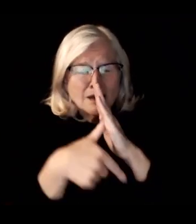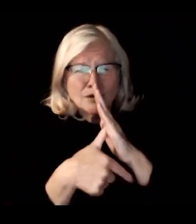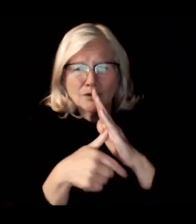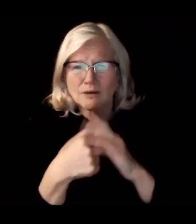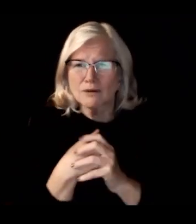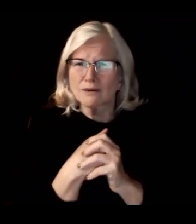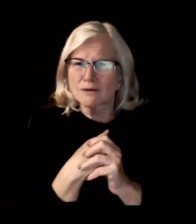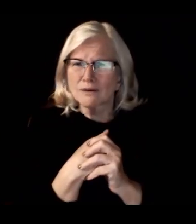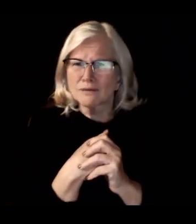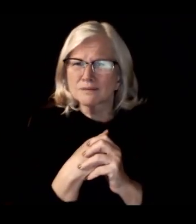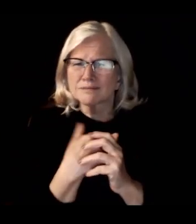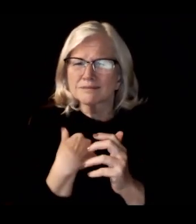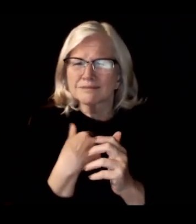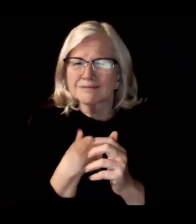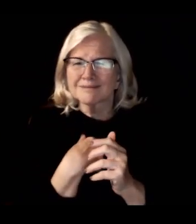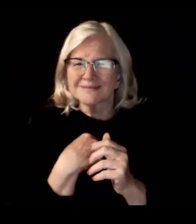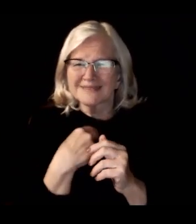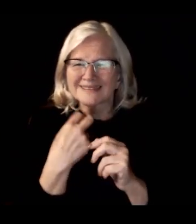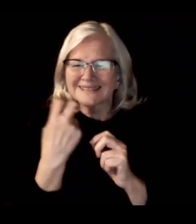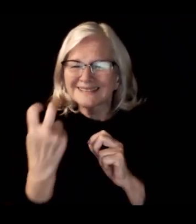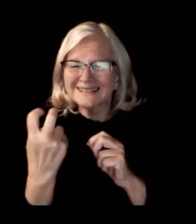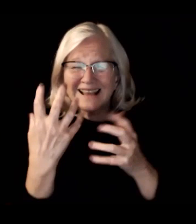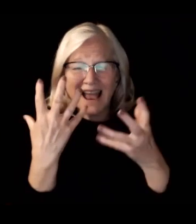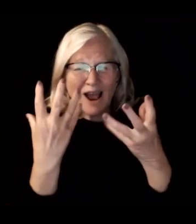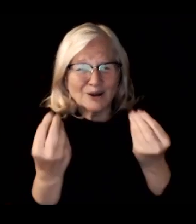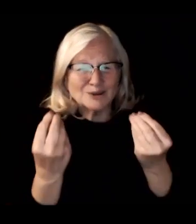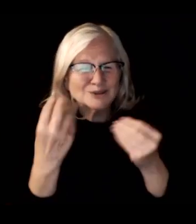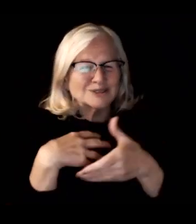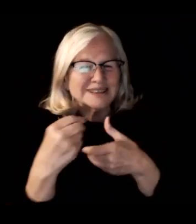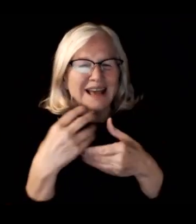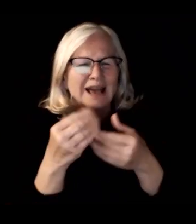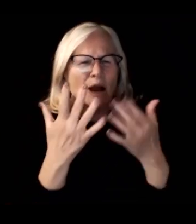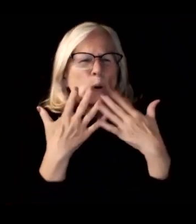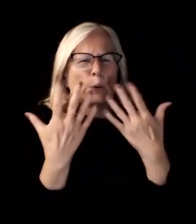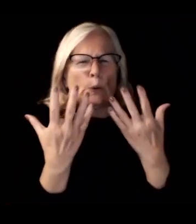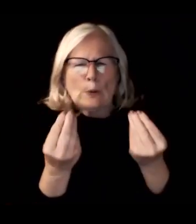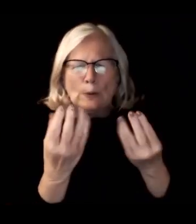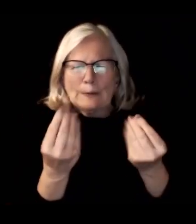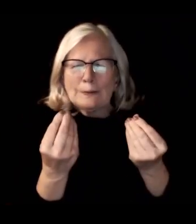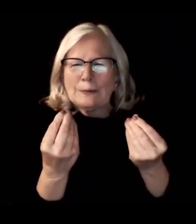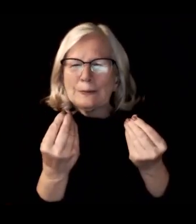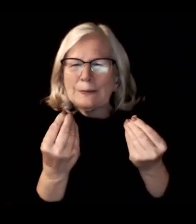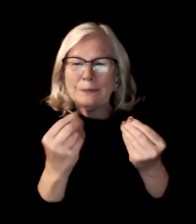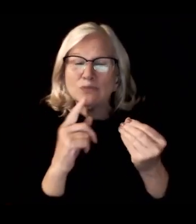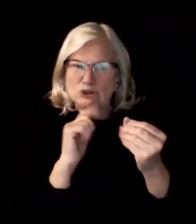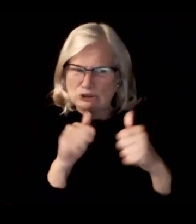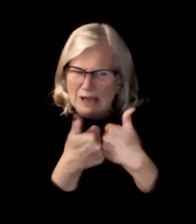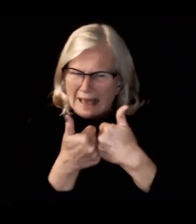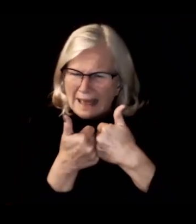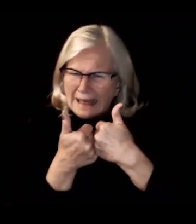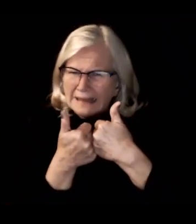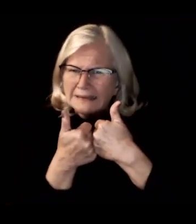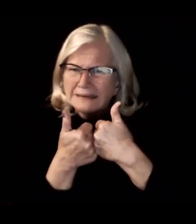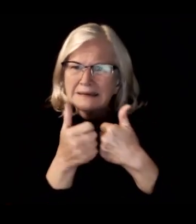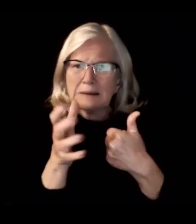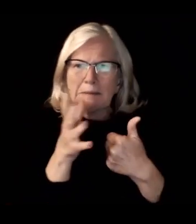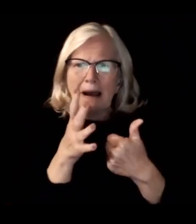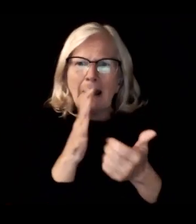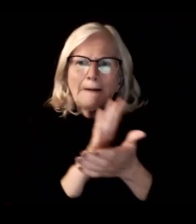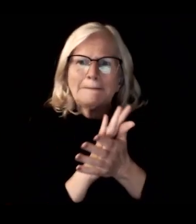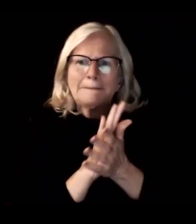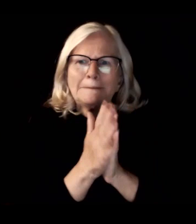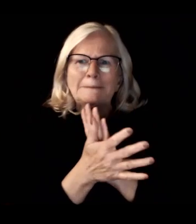85-degree humid weather was a challenge. Mom gets sundowners, restless, agitation, irritability, or confusion that